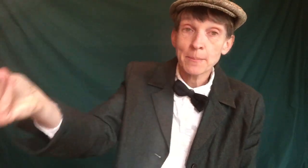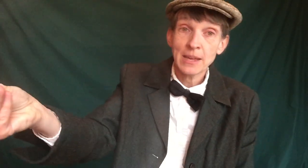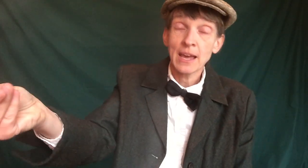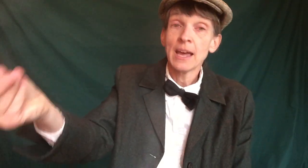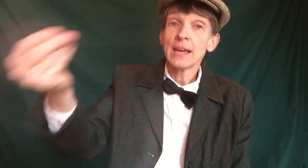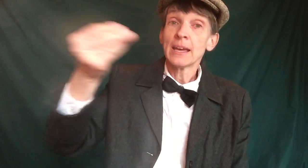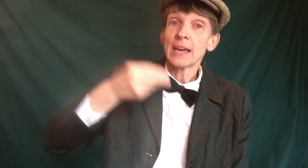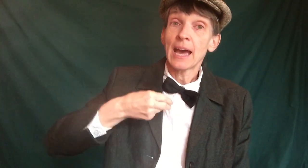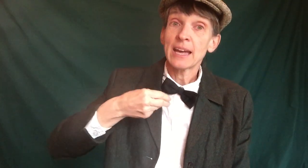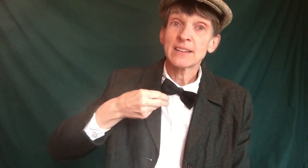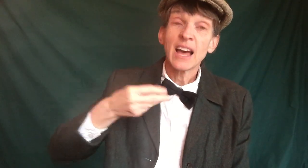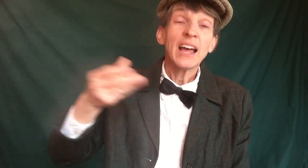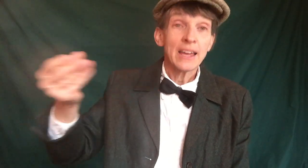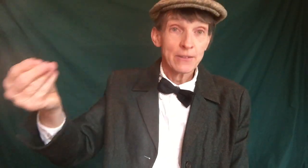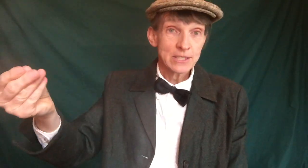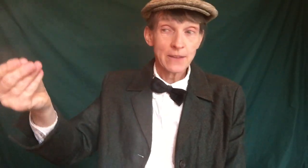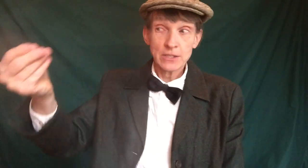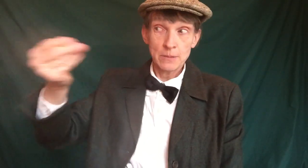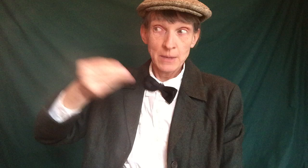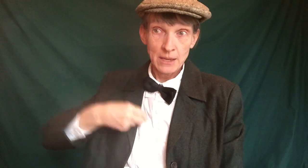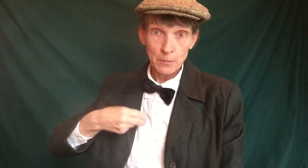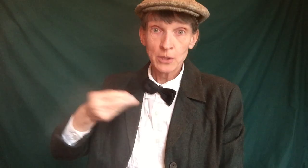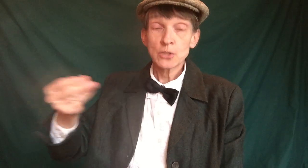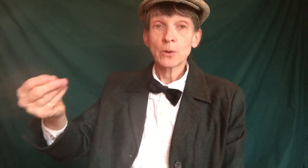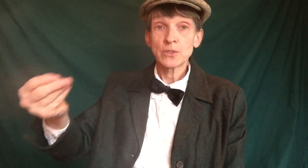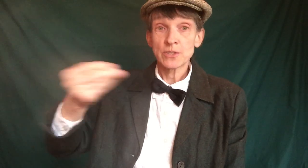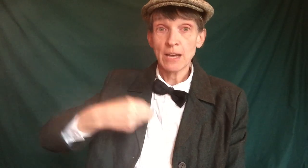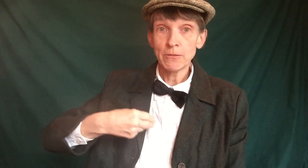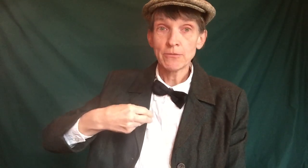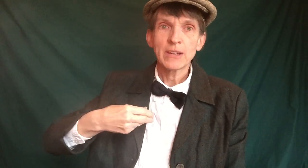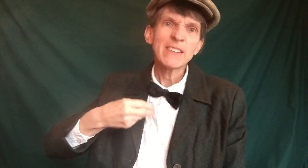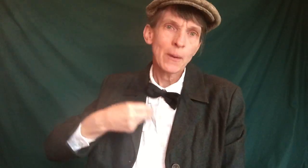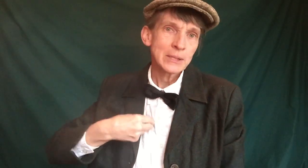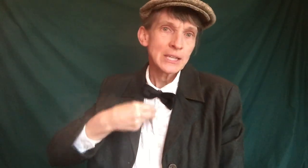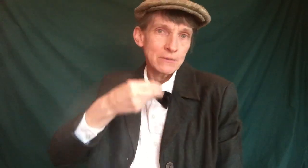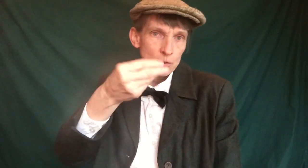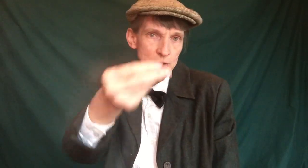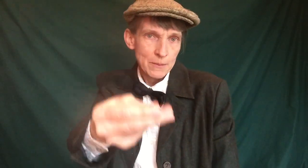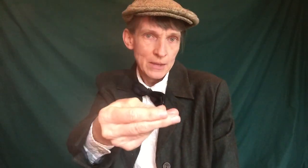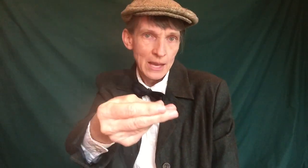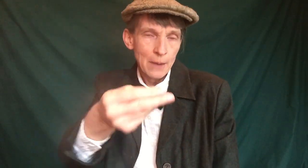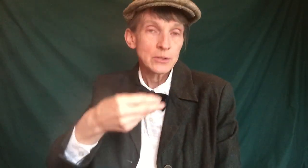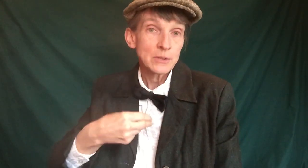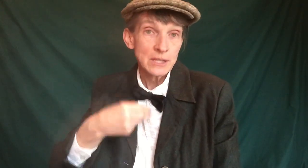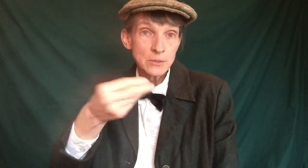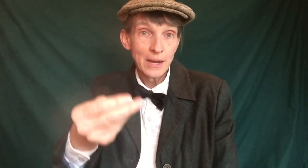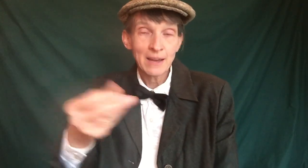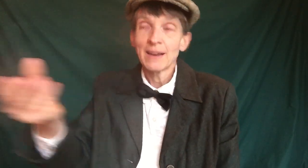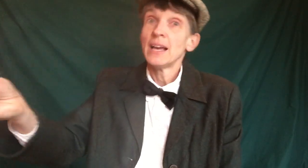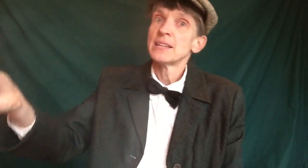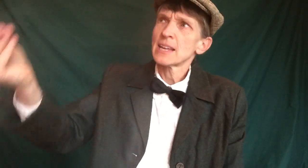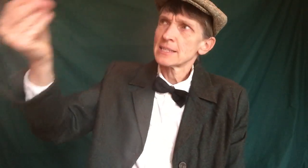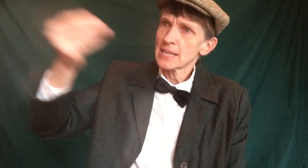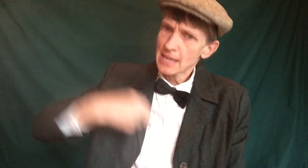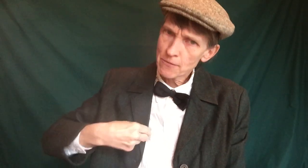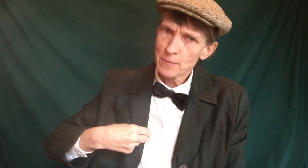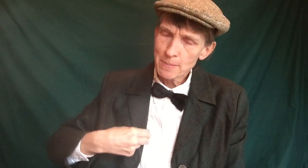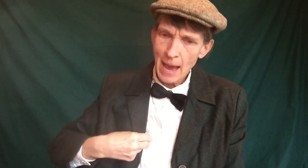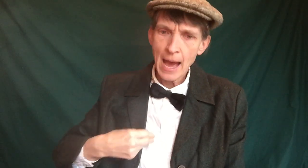something. And if it's give it to me, you pull it towards yourself. If I wanted to give you something, I would do it this way. It says, give me